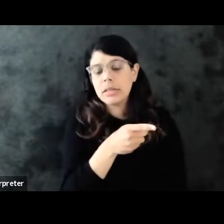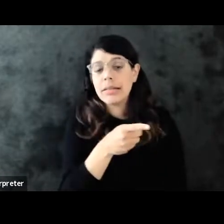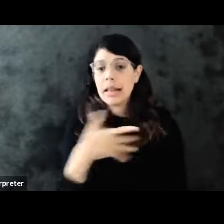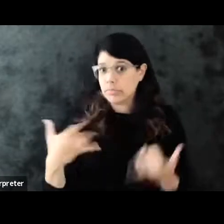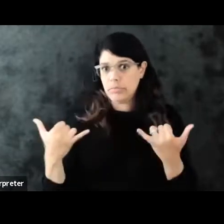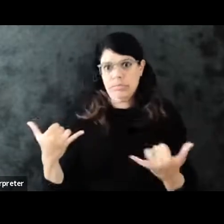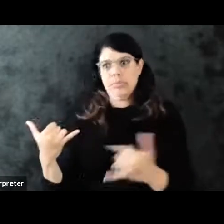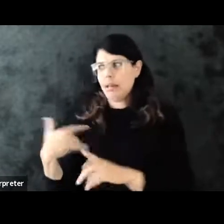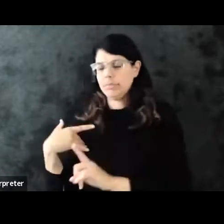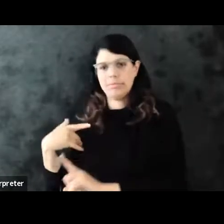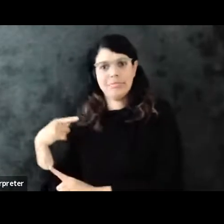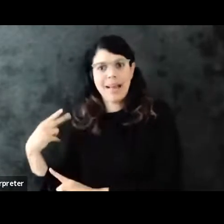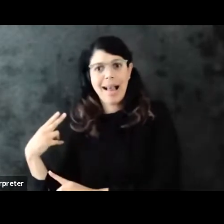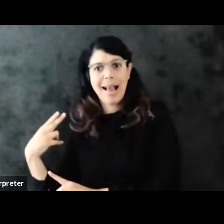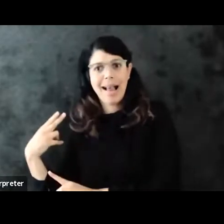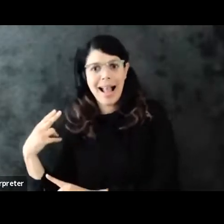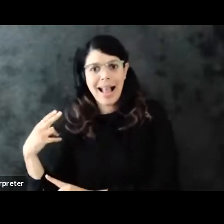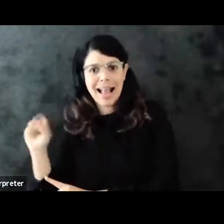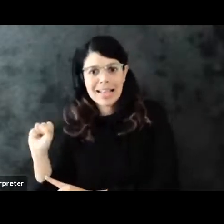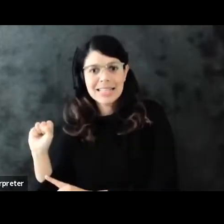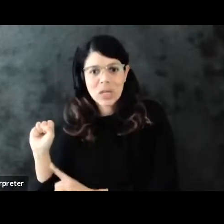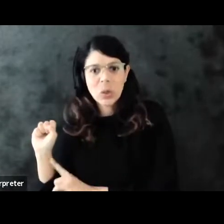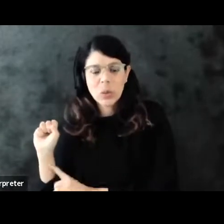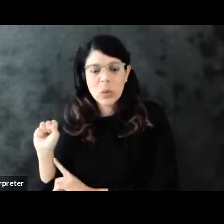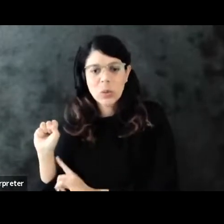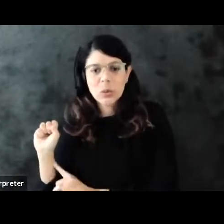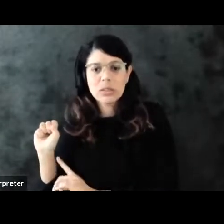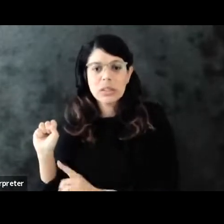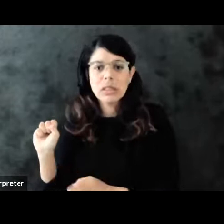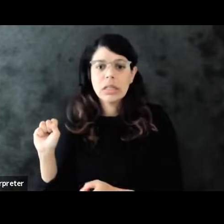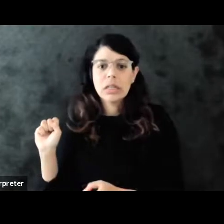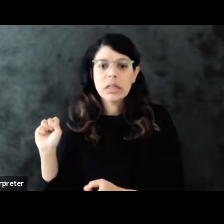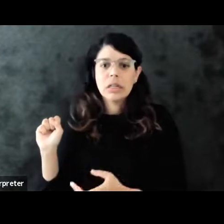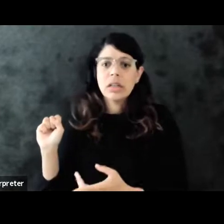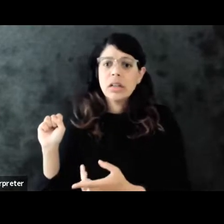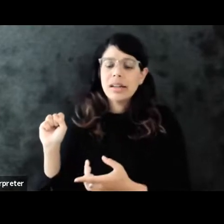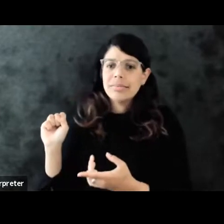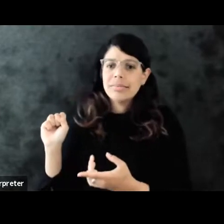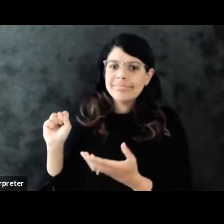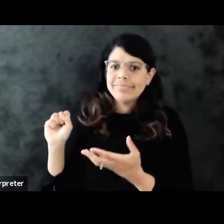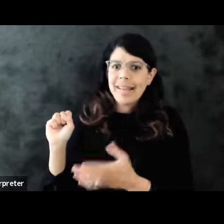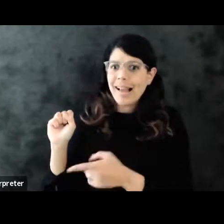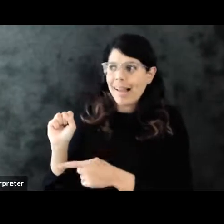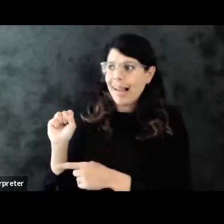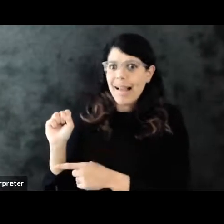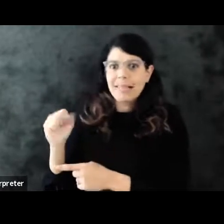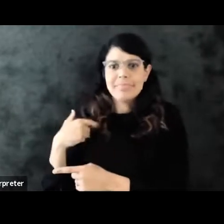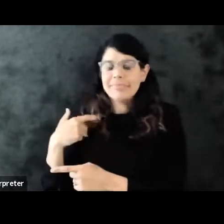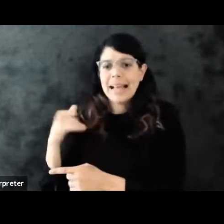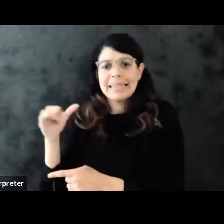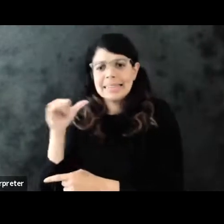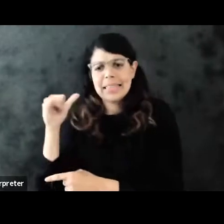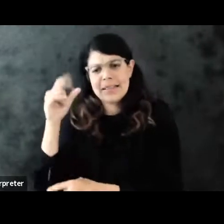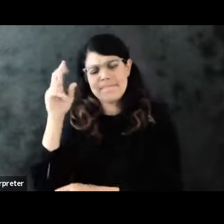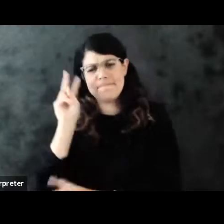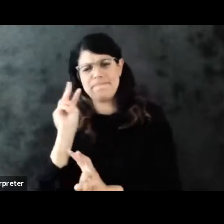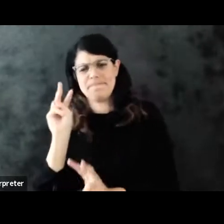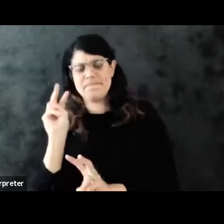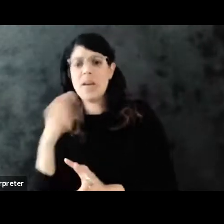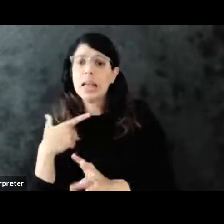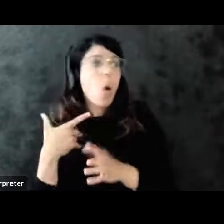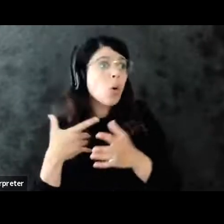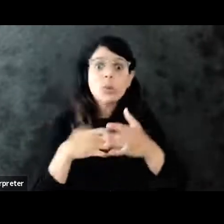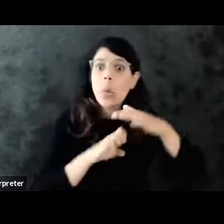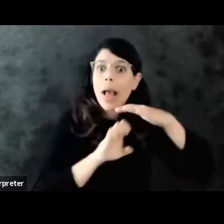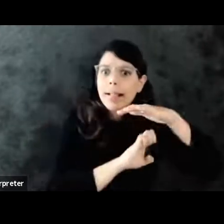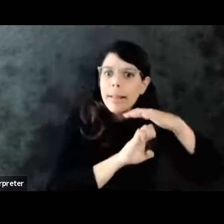have kids, not just to walk out like my generation kids did, but also in elementary school who are taking up global warming, I